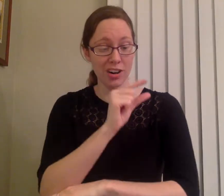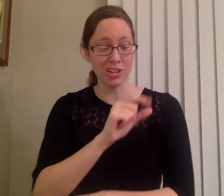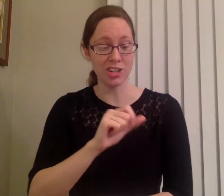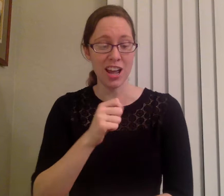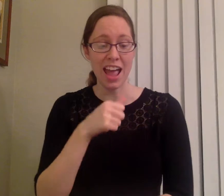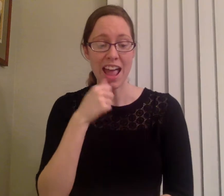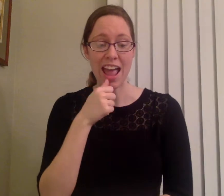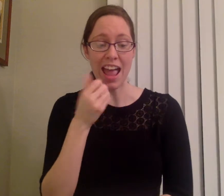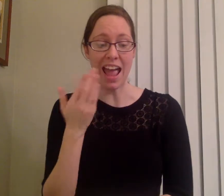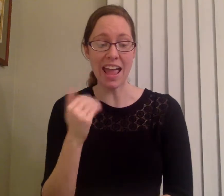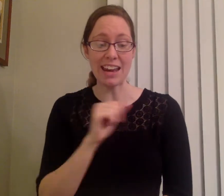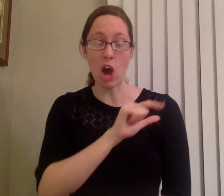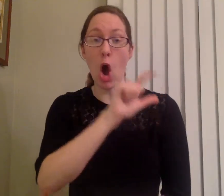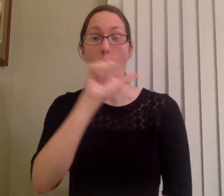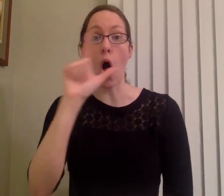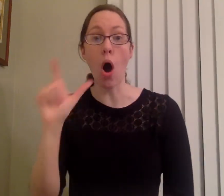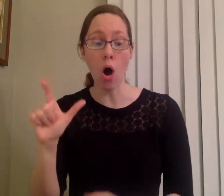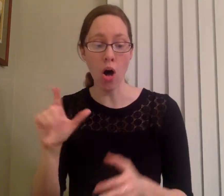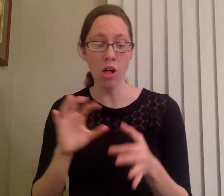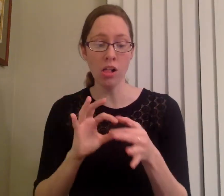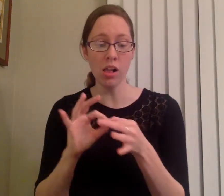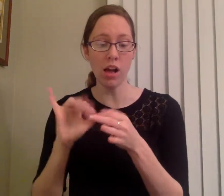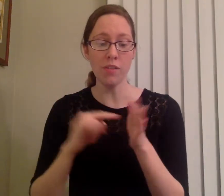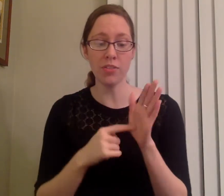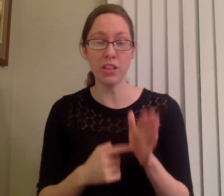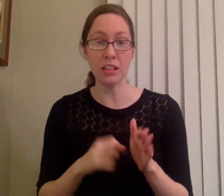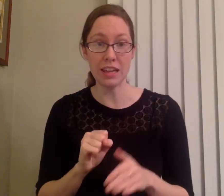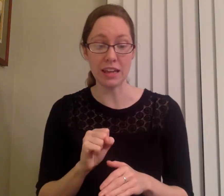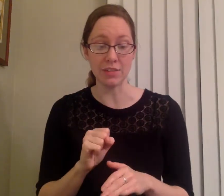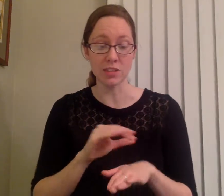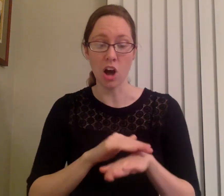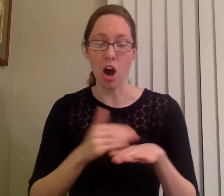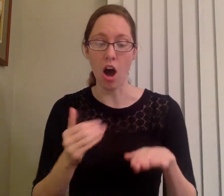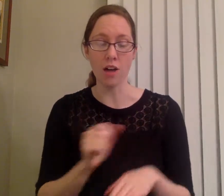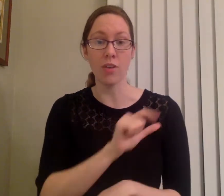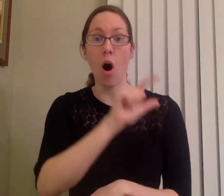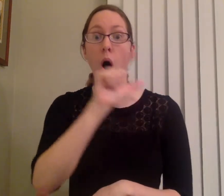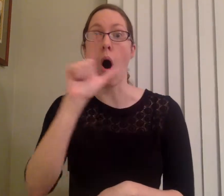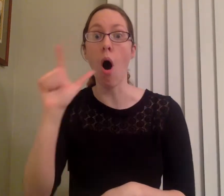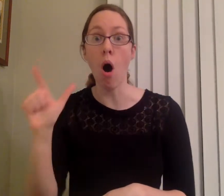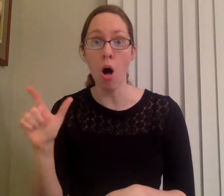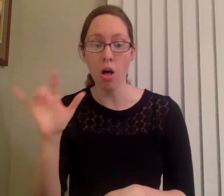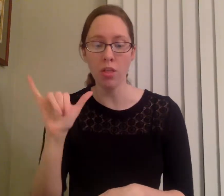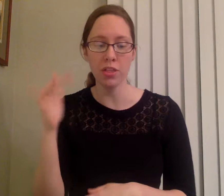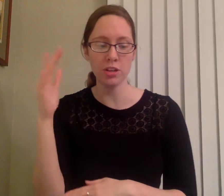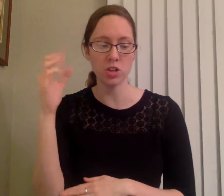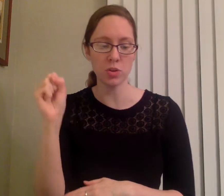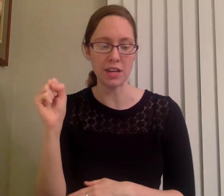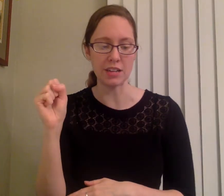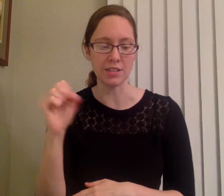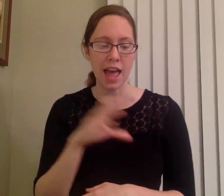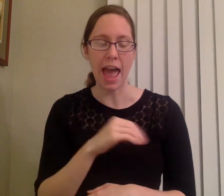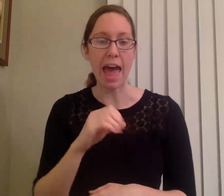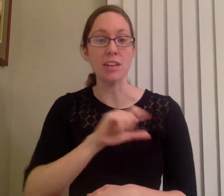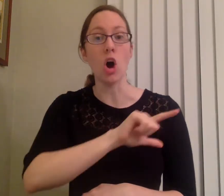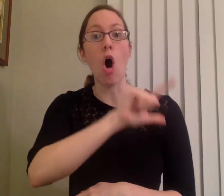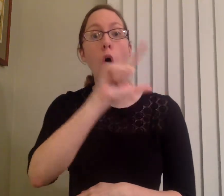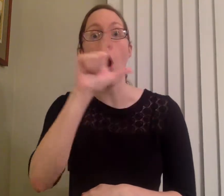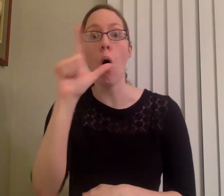George ate all of the leaves off all the trees and